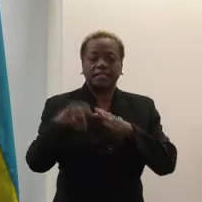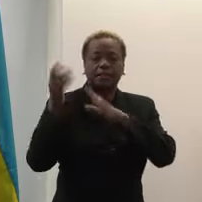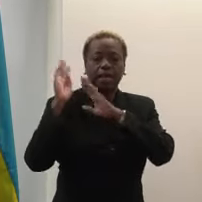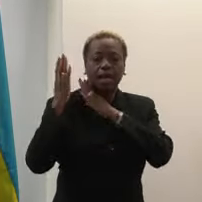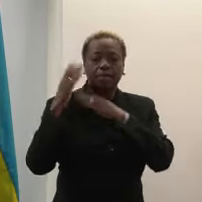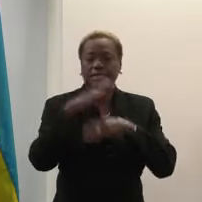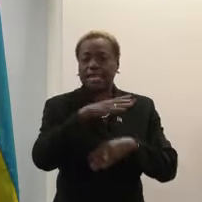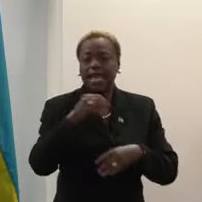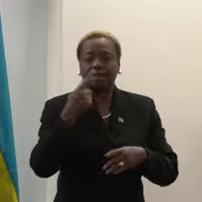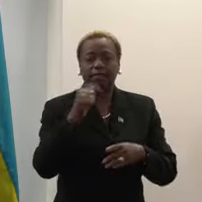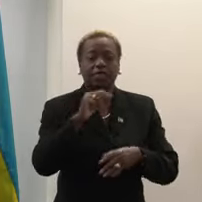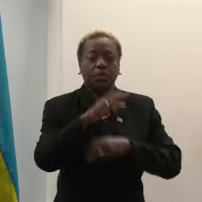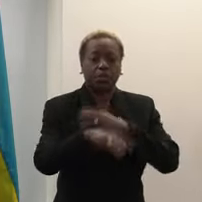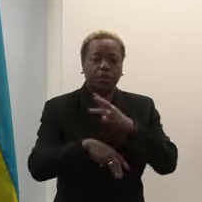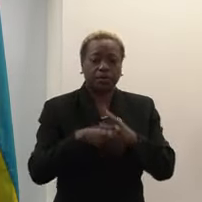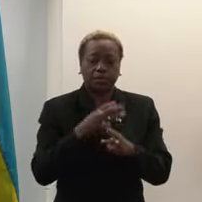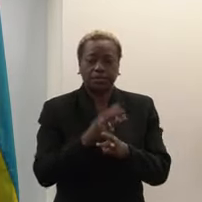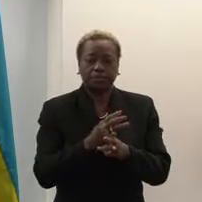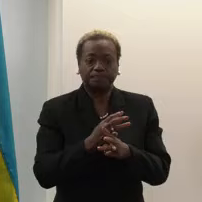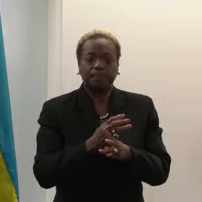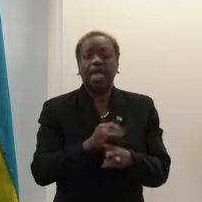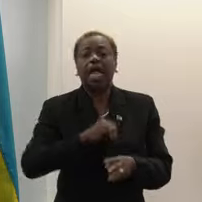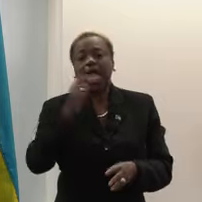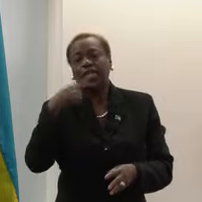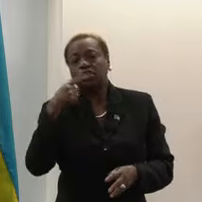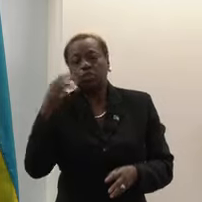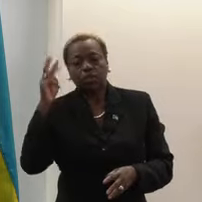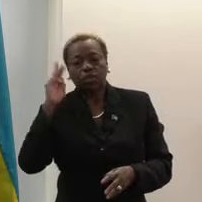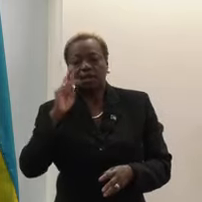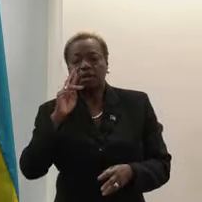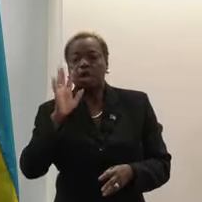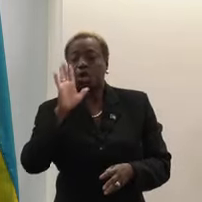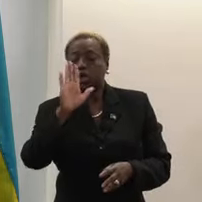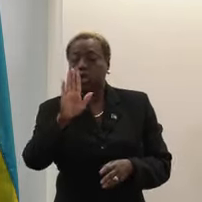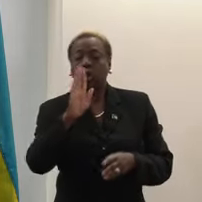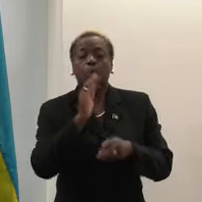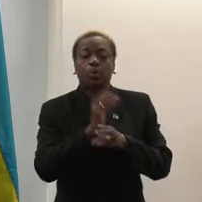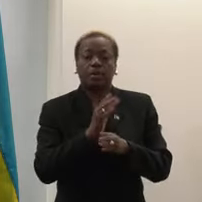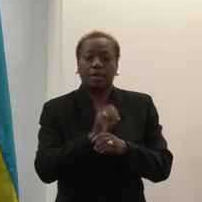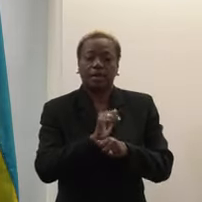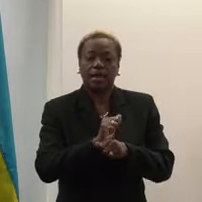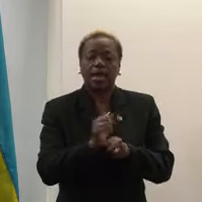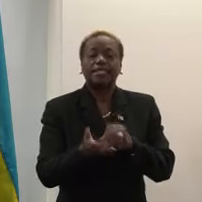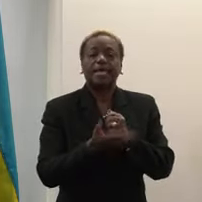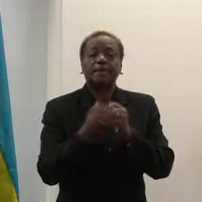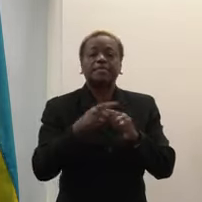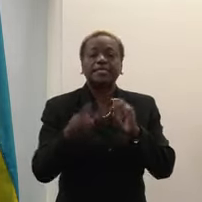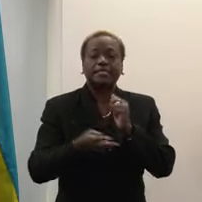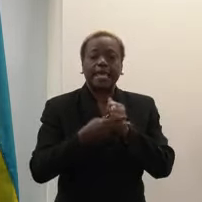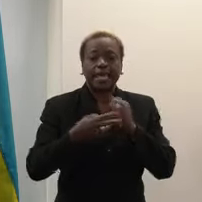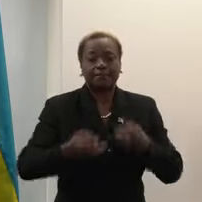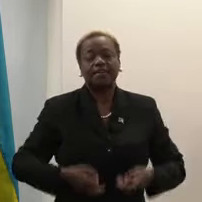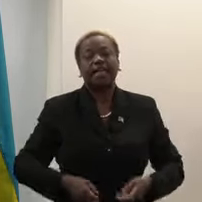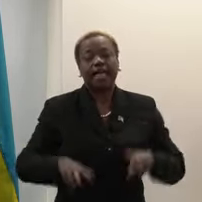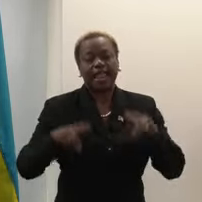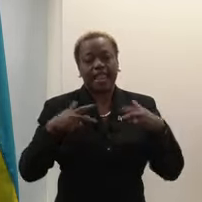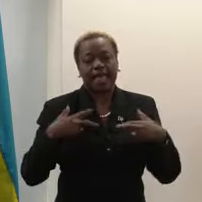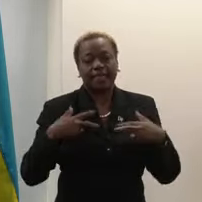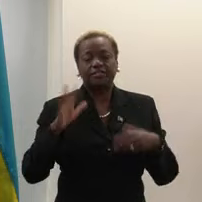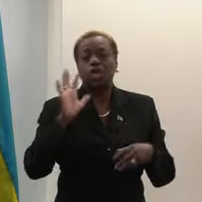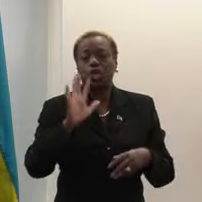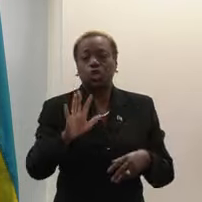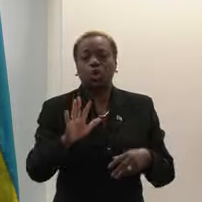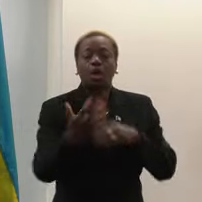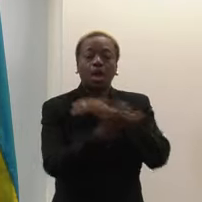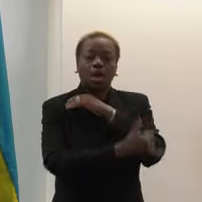and to the world. I told her, your work has helped to save lives. Your